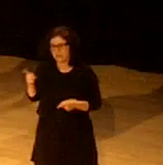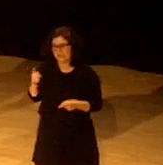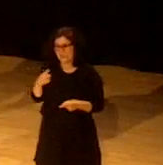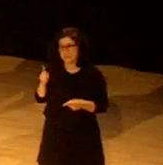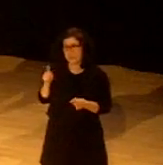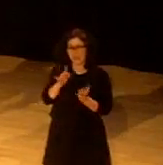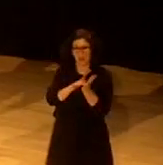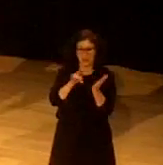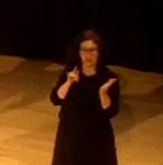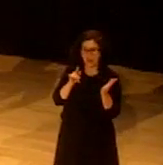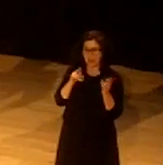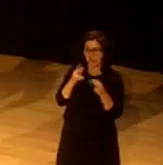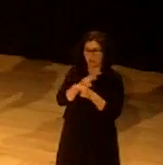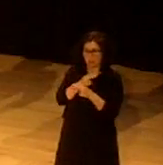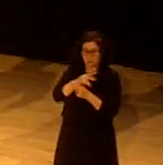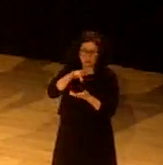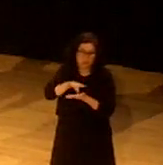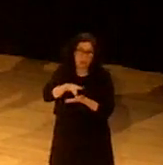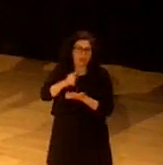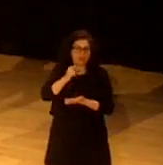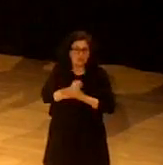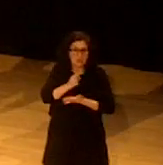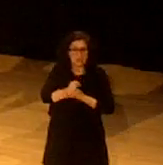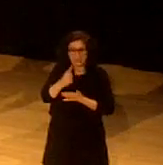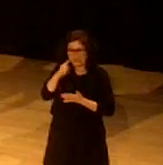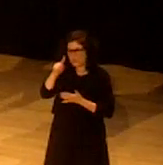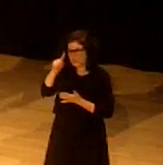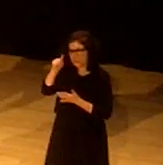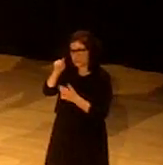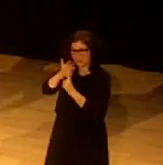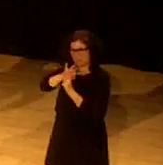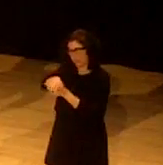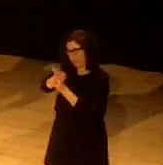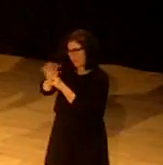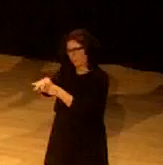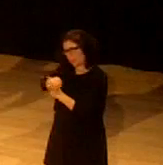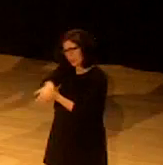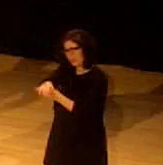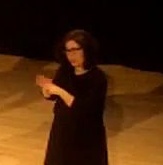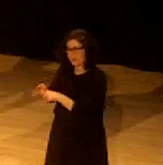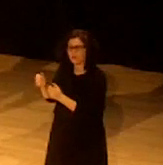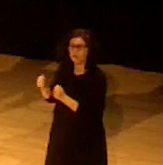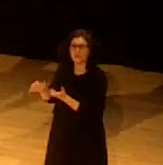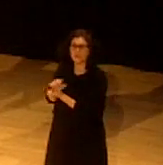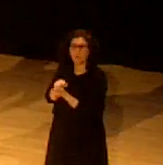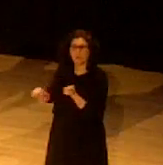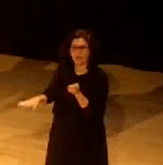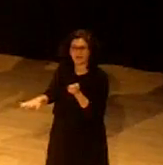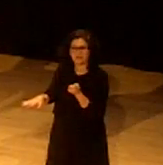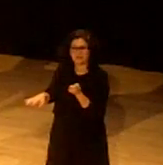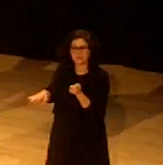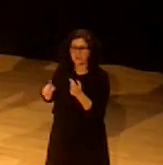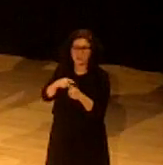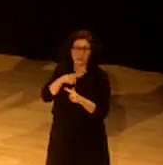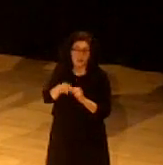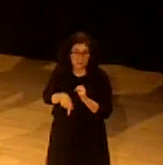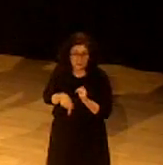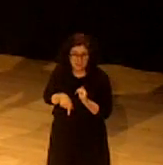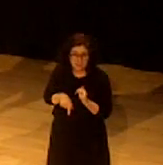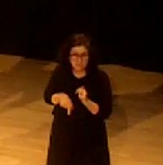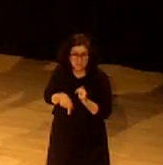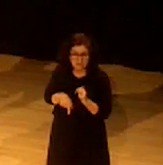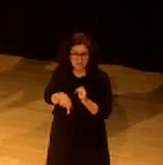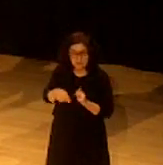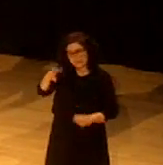the complex of all the drugs and treatment to try and erase that from him, and it didn't work. And then they had to realize that they couldn't just live that